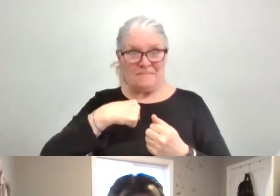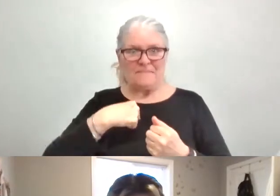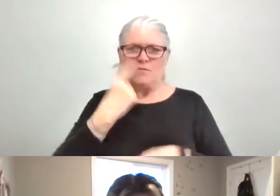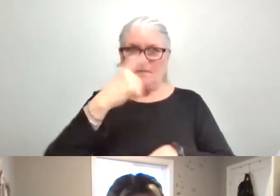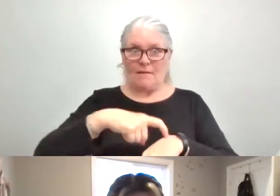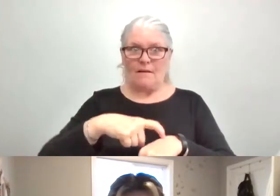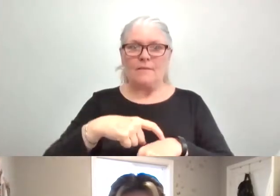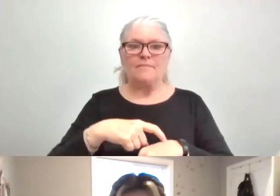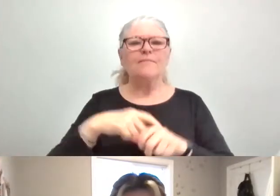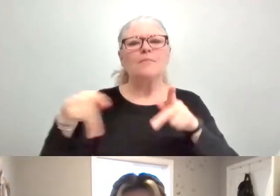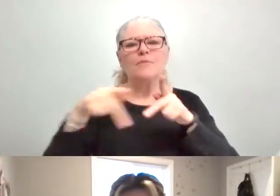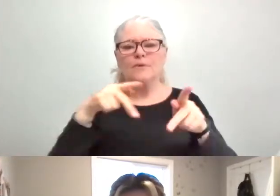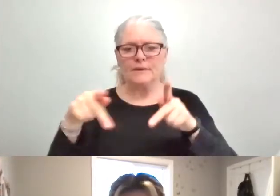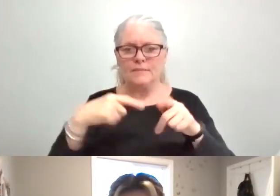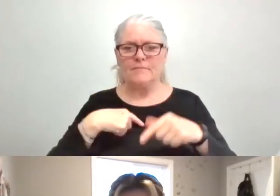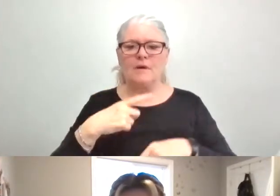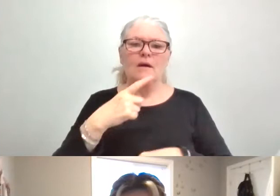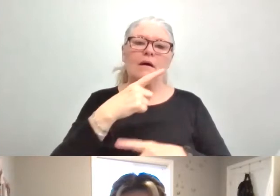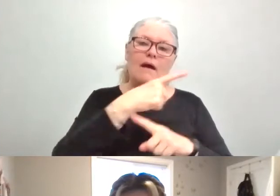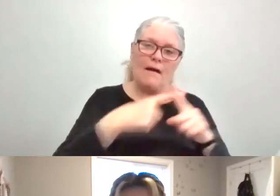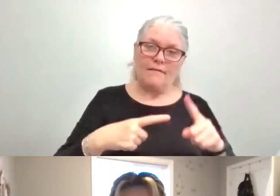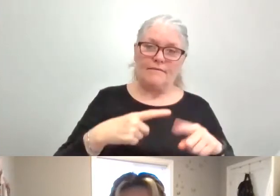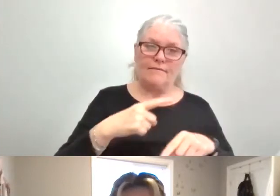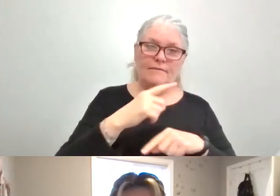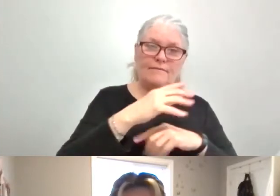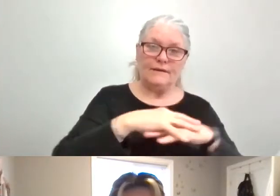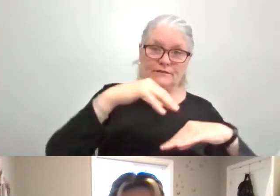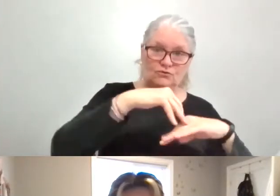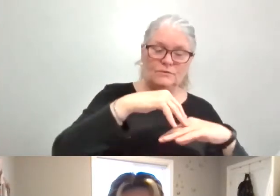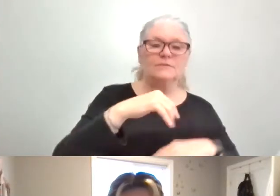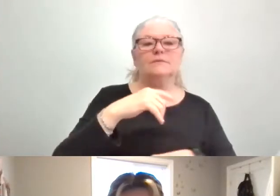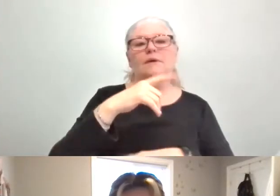once. So I'm half Native and half white, and